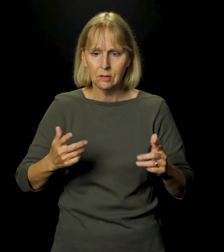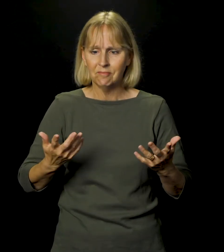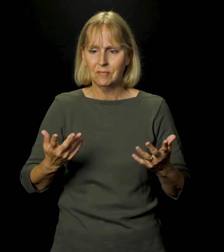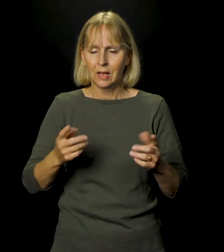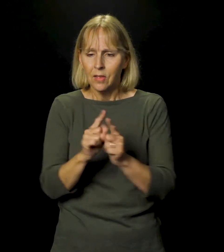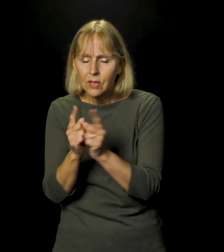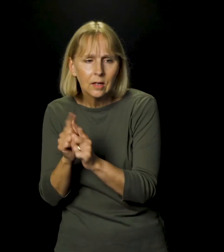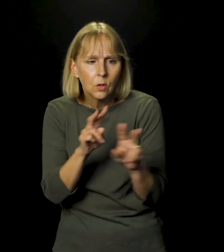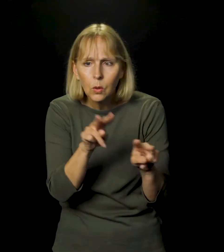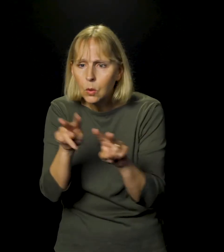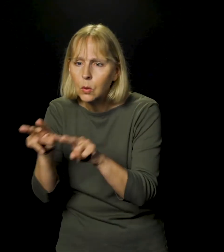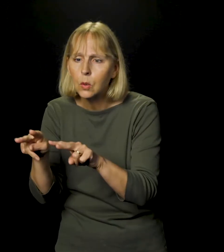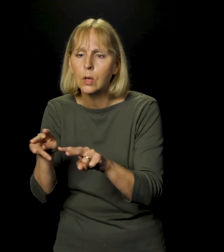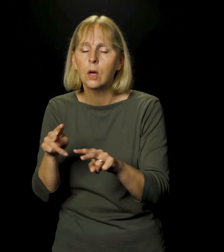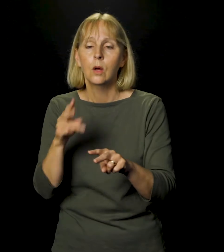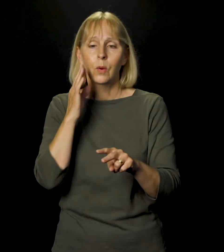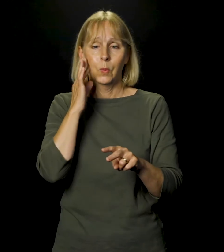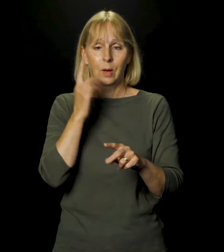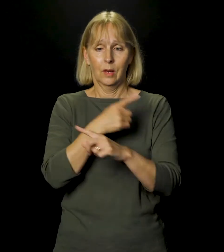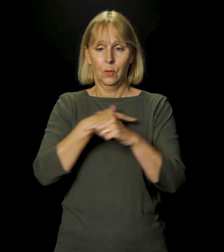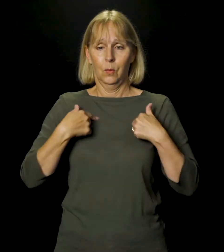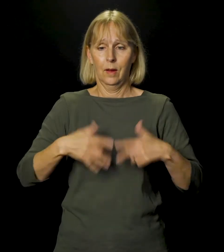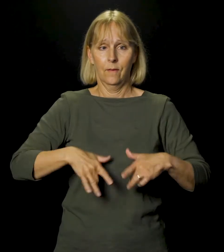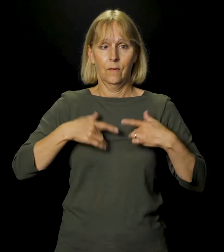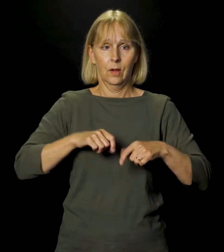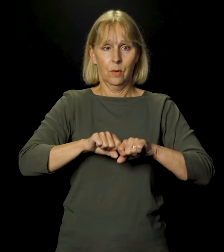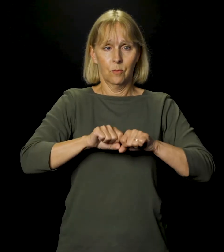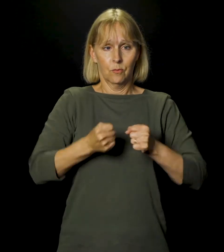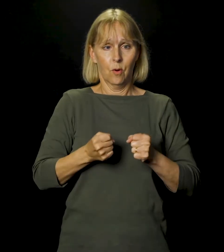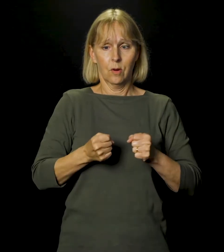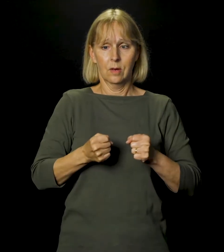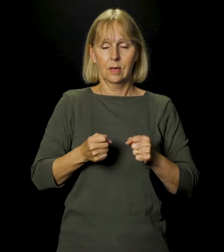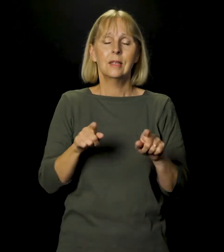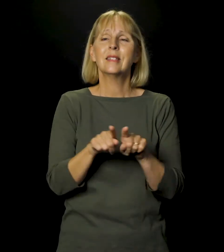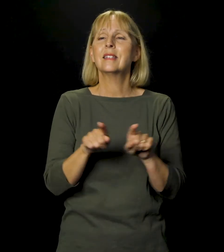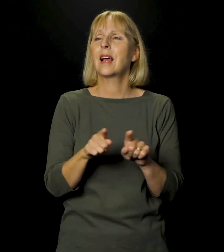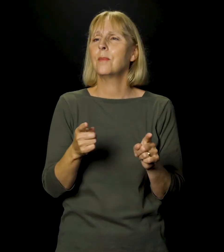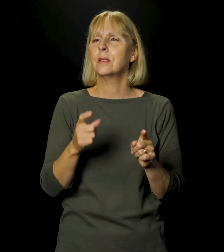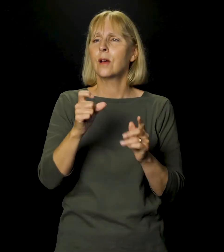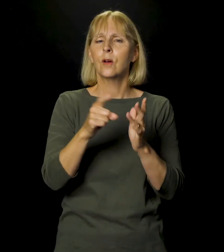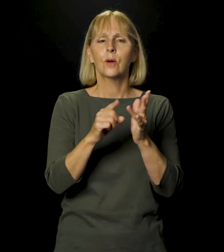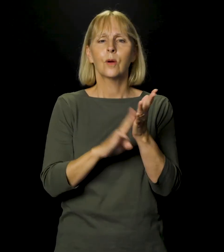brokenness and the bits where we can even be better people is simply a commodity.